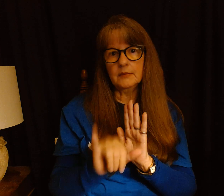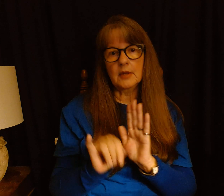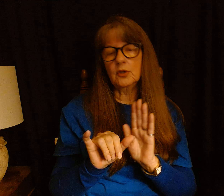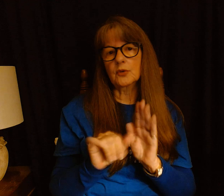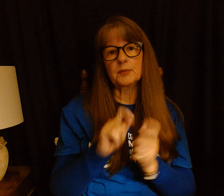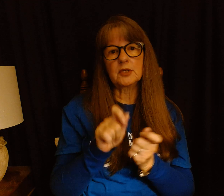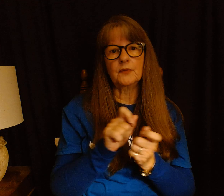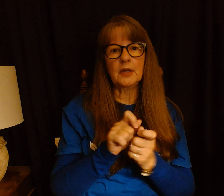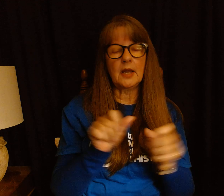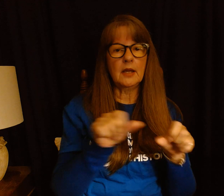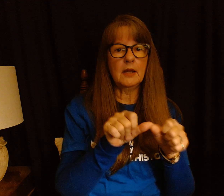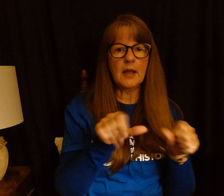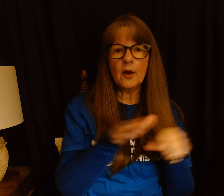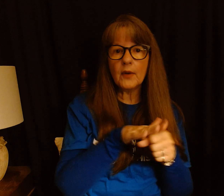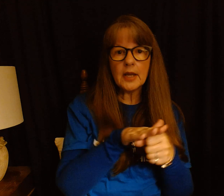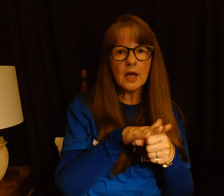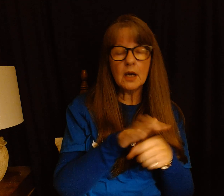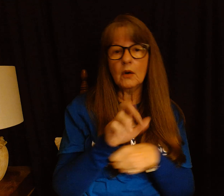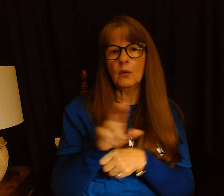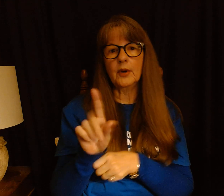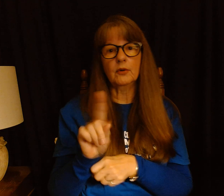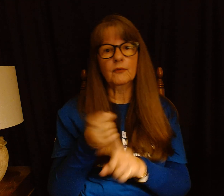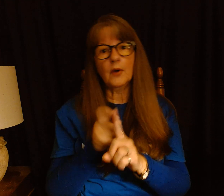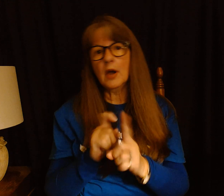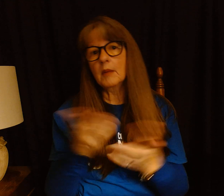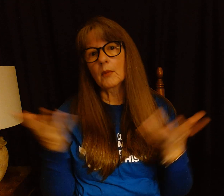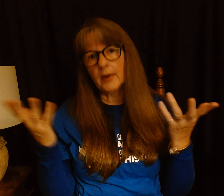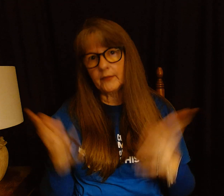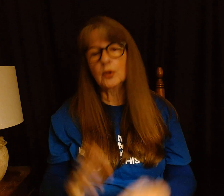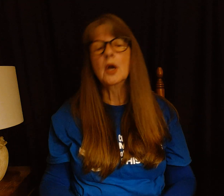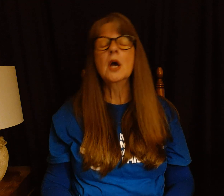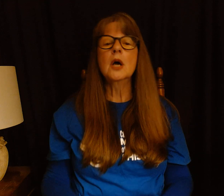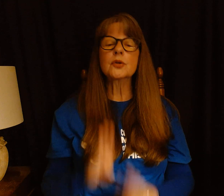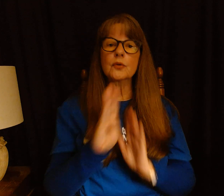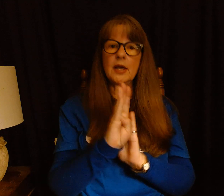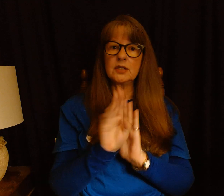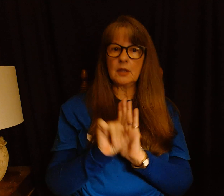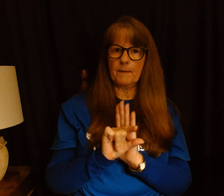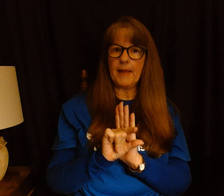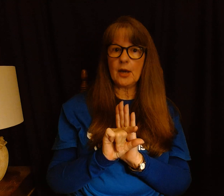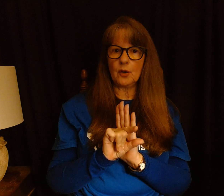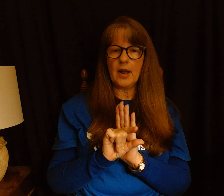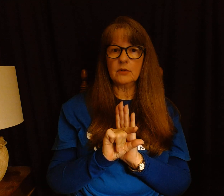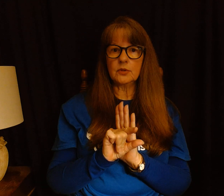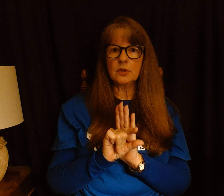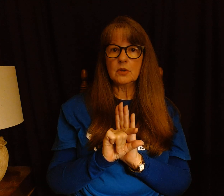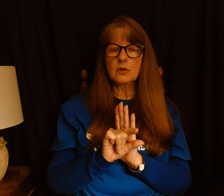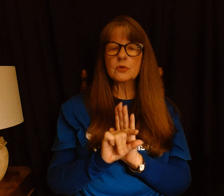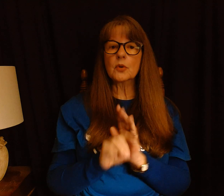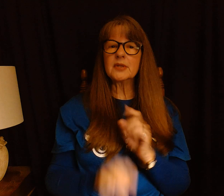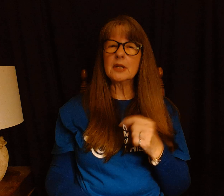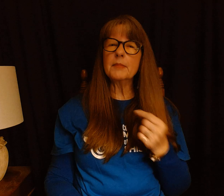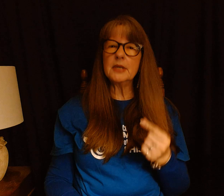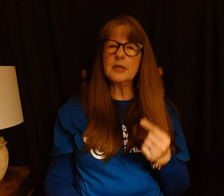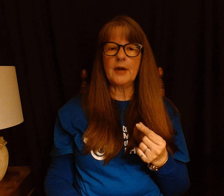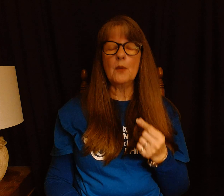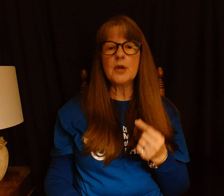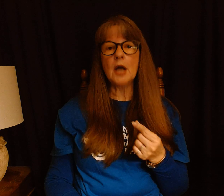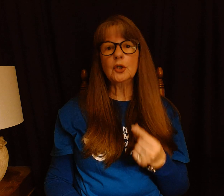a specific area, or where you're from, or whatever. So that's background. So it's a little bit different. I would not use